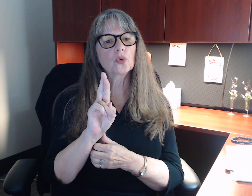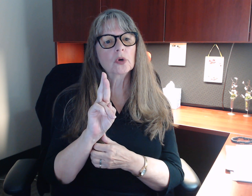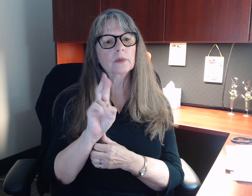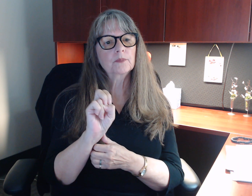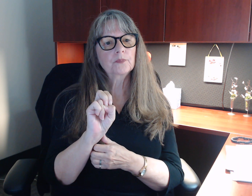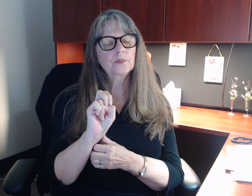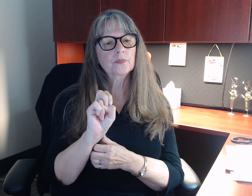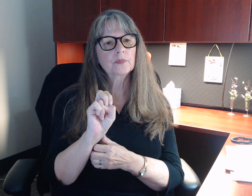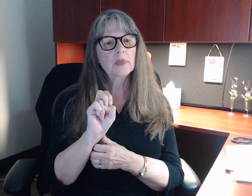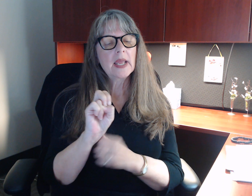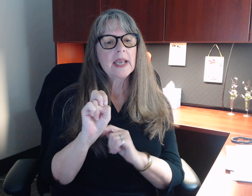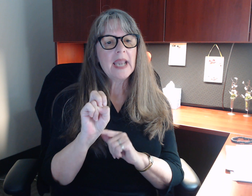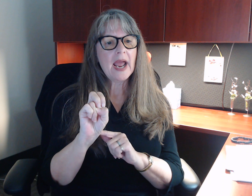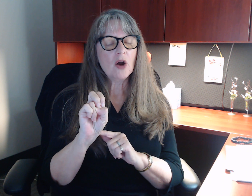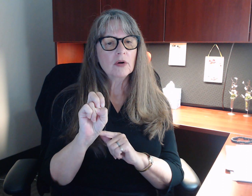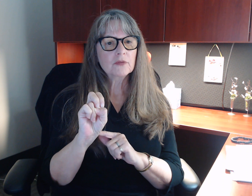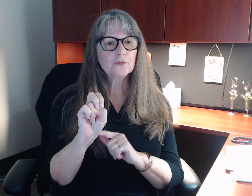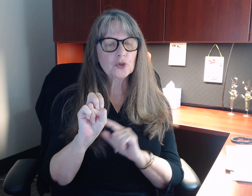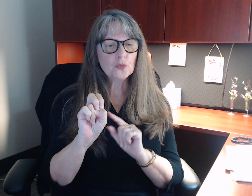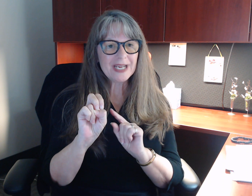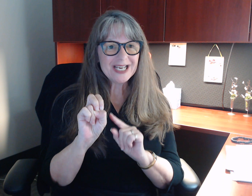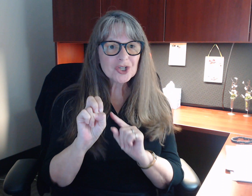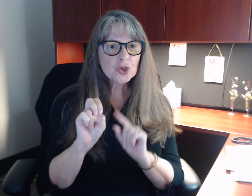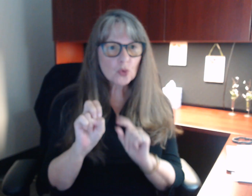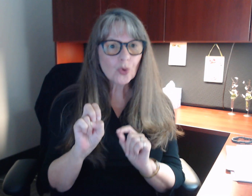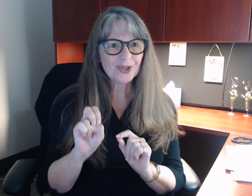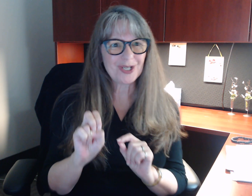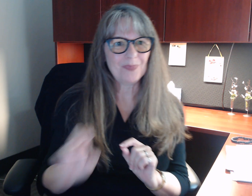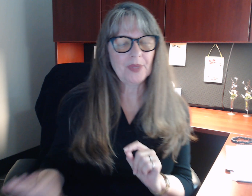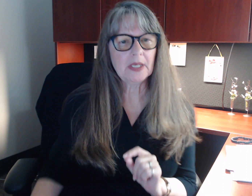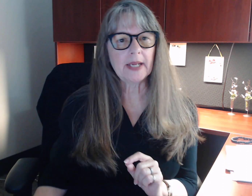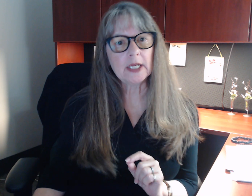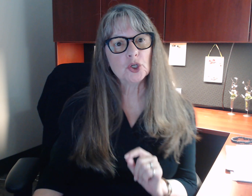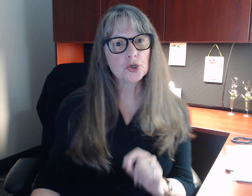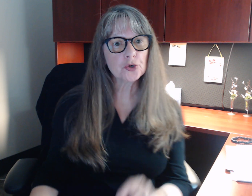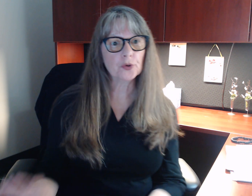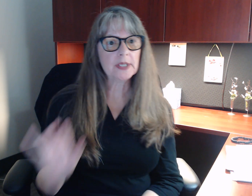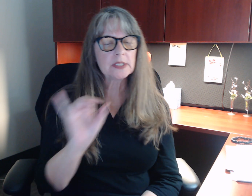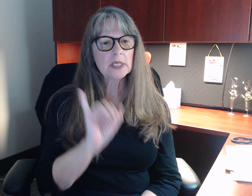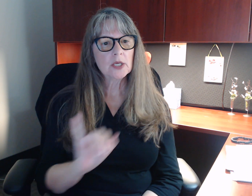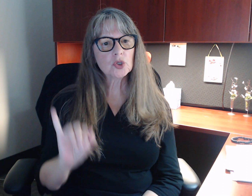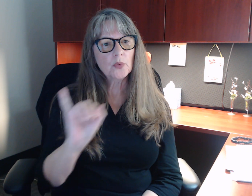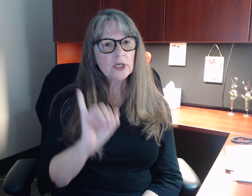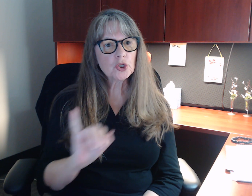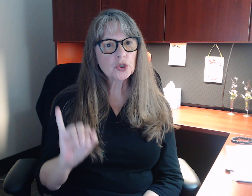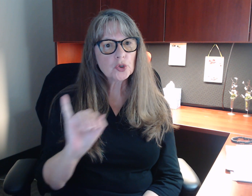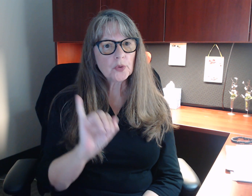insure. Now, to insure something, like insurance. So